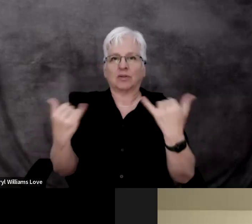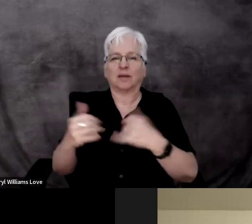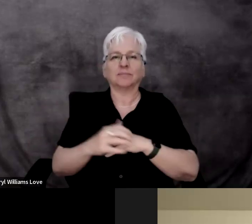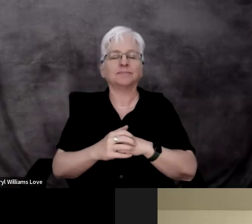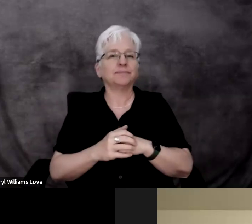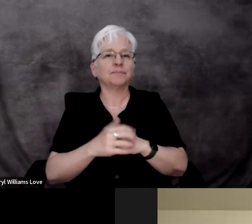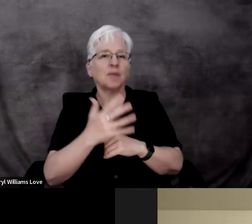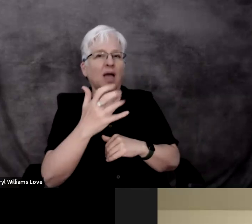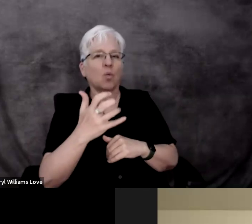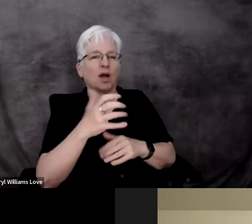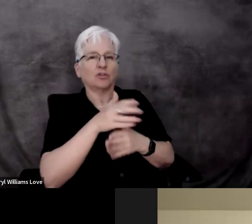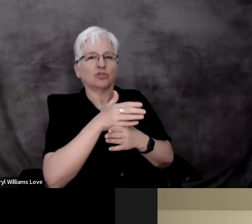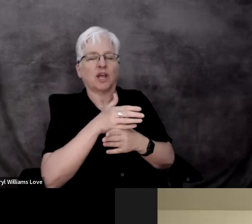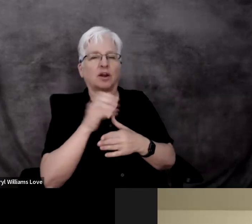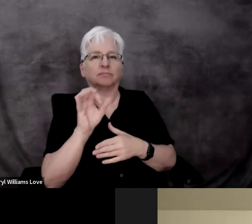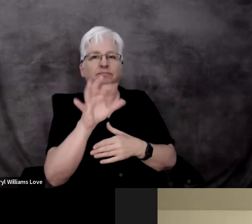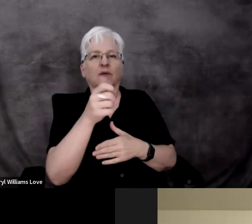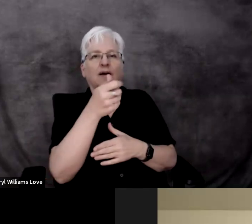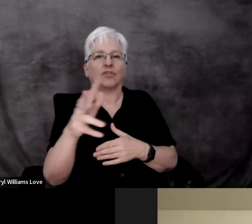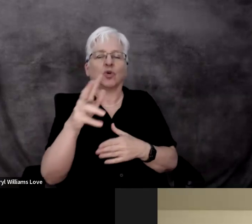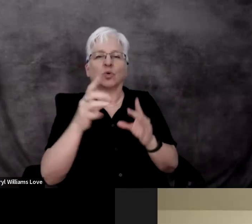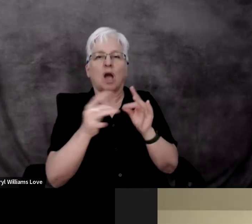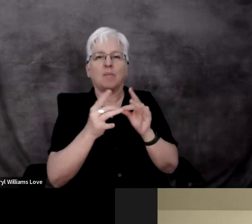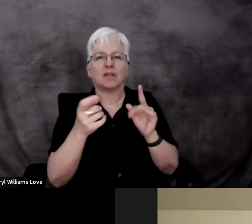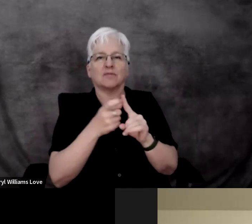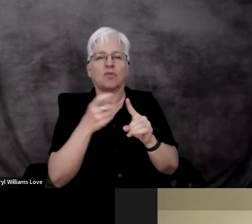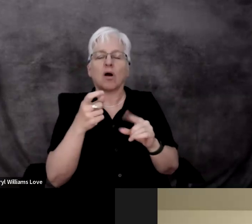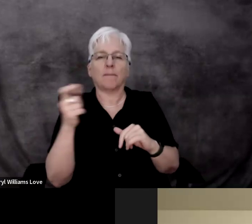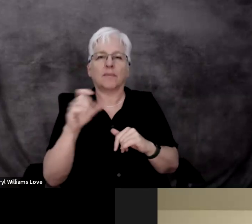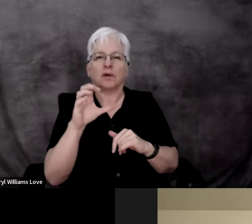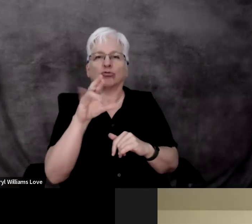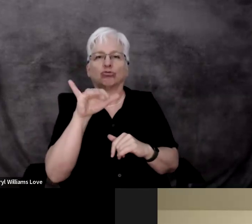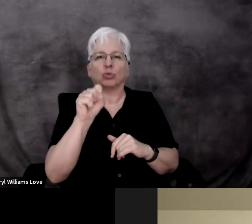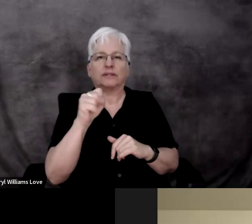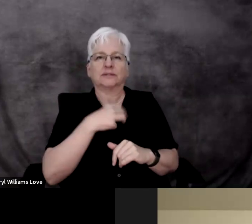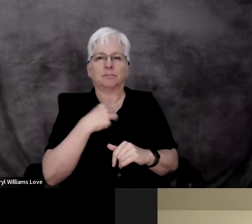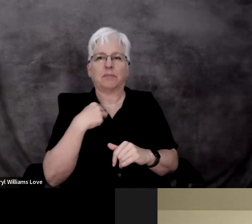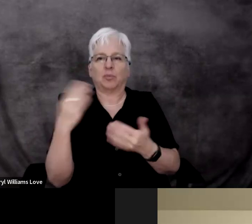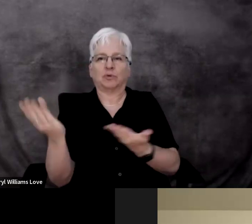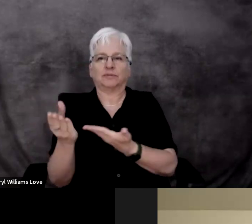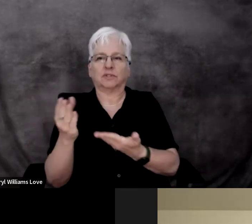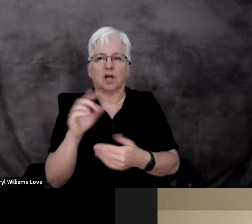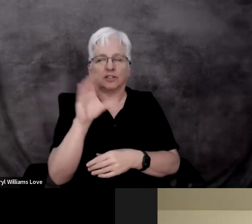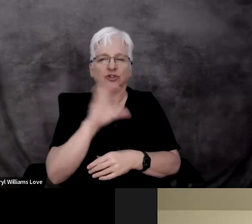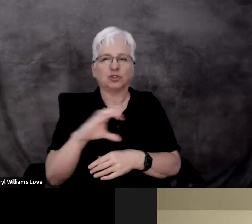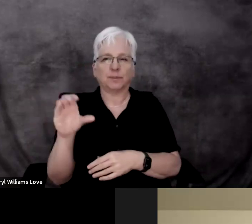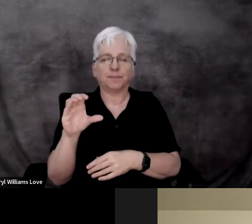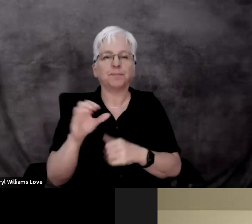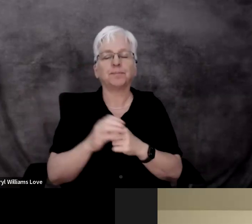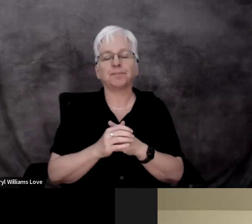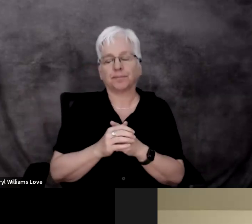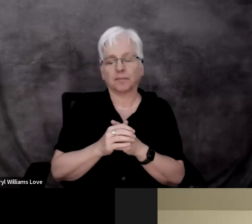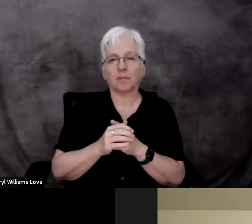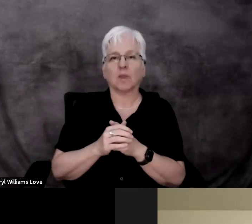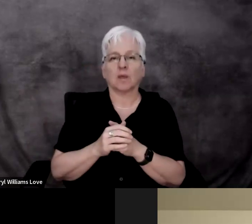members on Zoom, and I'm going to read them rather than post them to Zoom so the folks in the room can also hear. These are from CRIS members. So first of